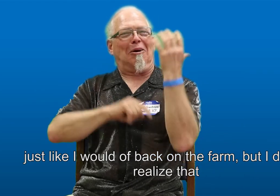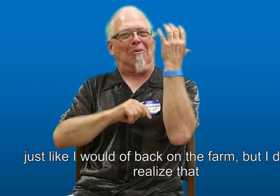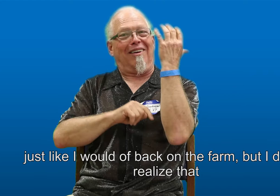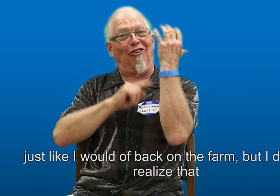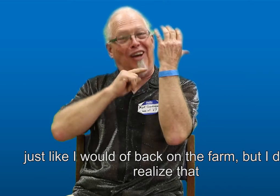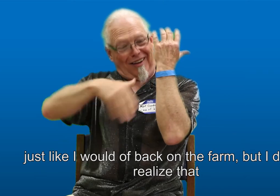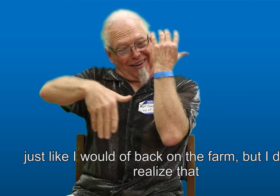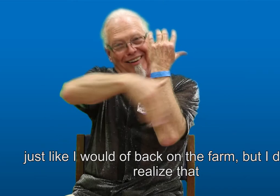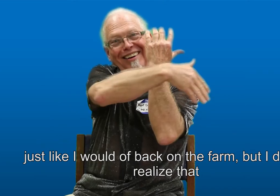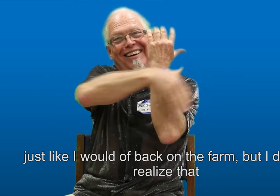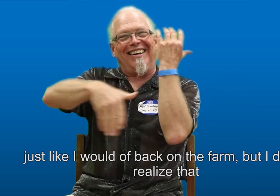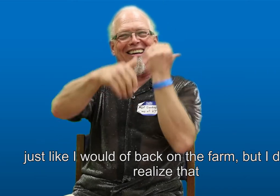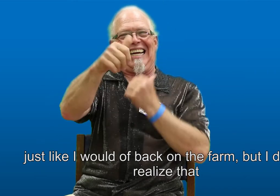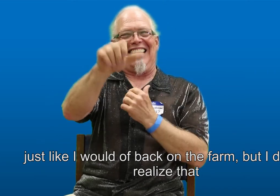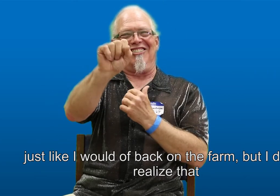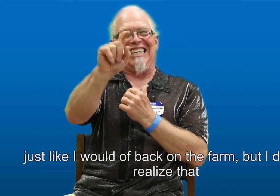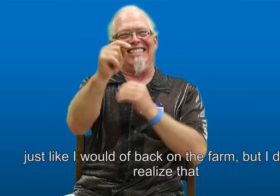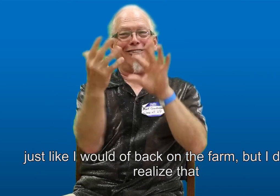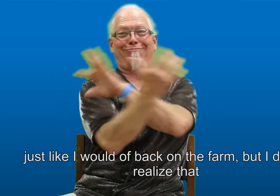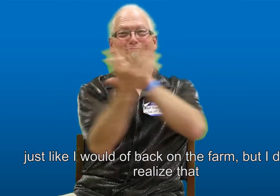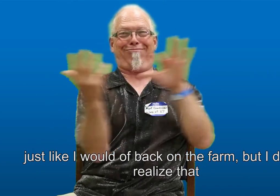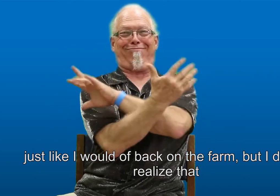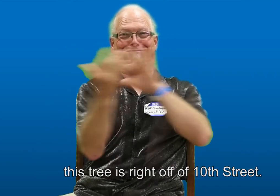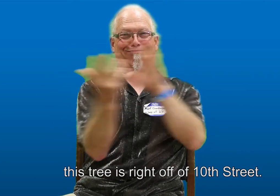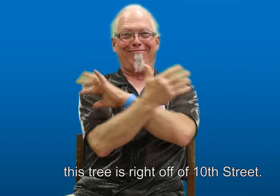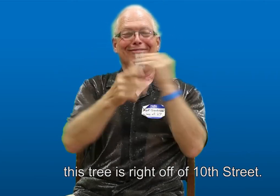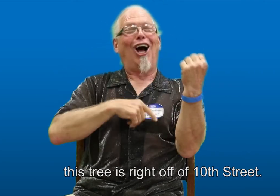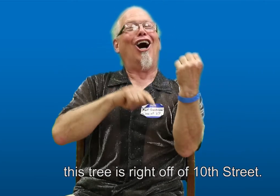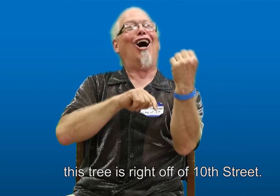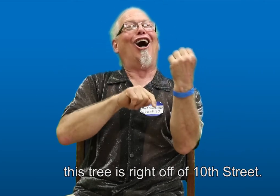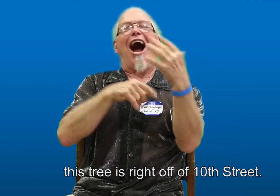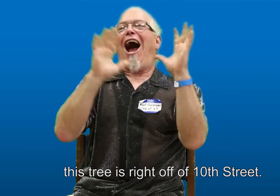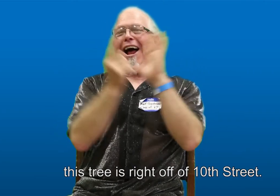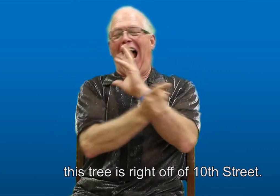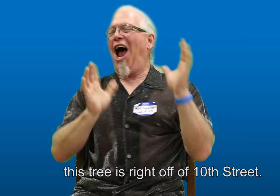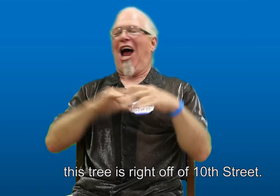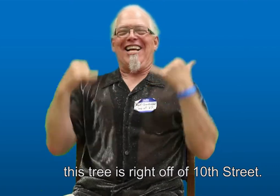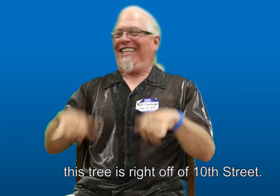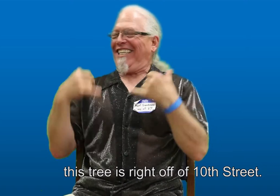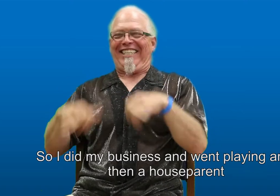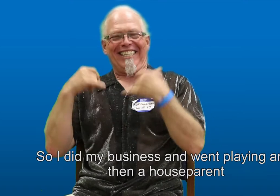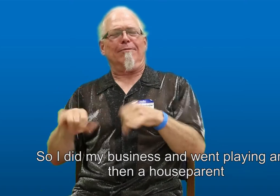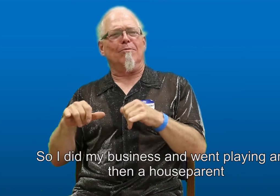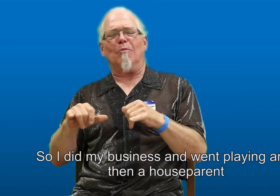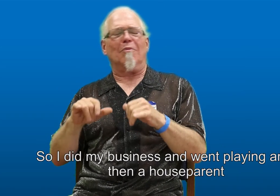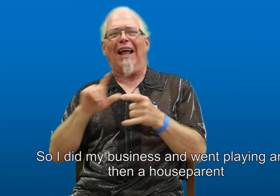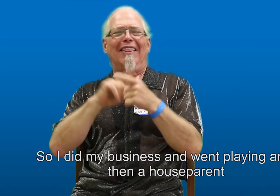have back on the farm. But I didn't realize that, you know, this tree is right off the tent. So I did my